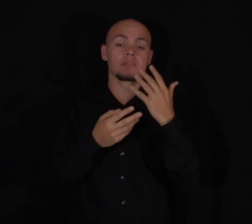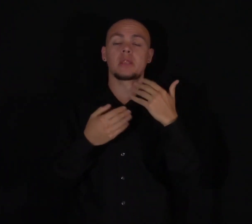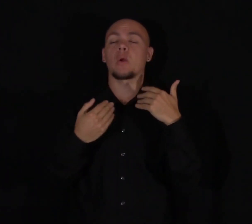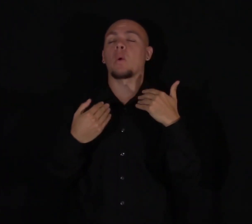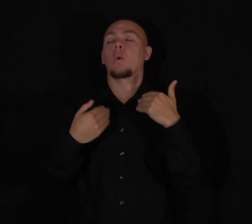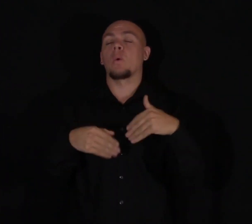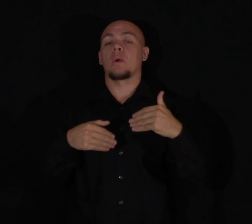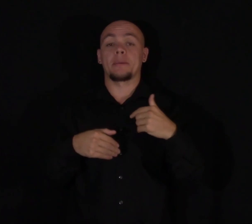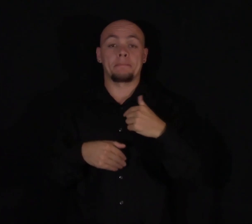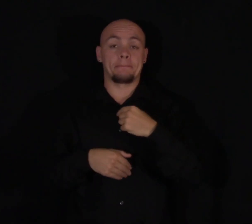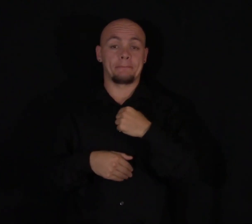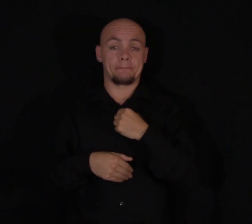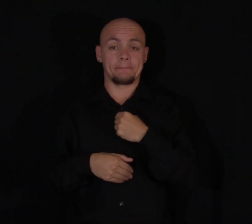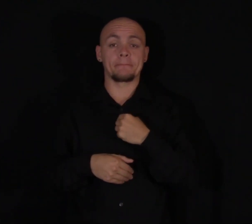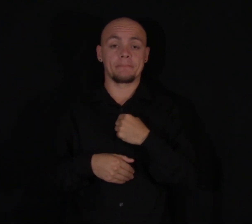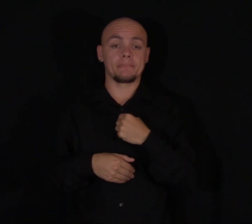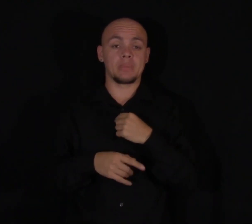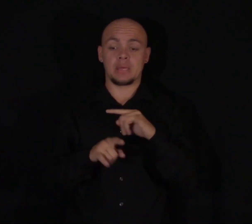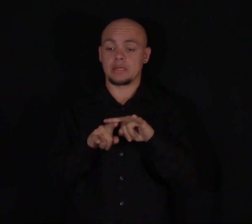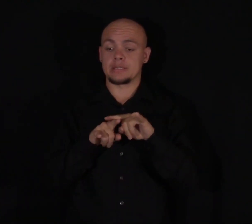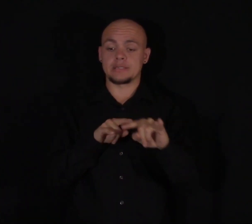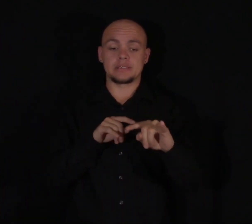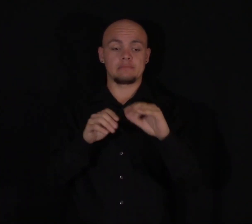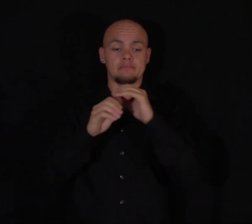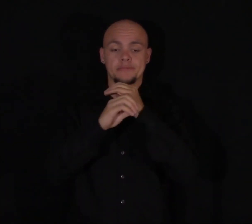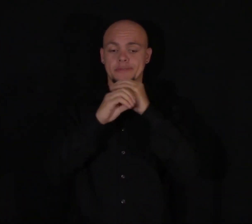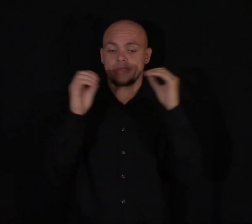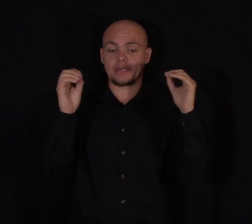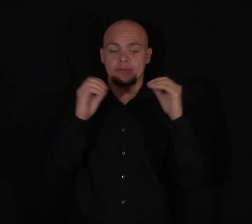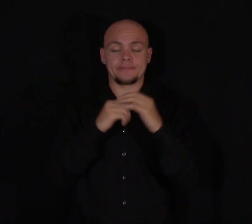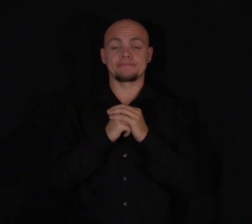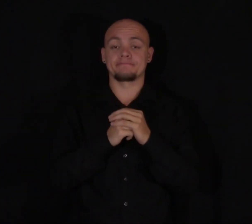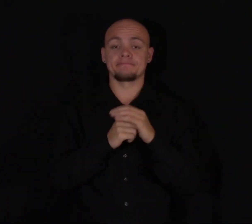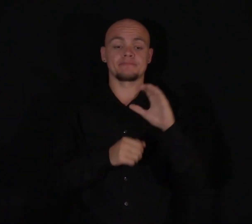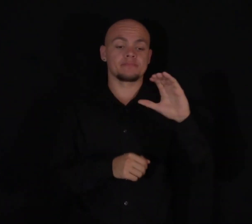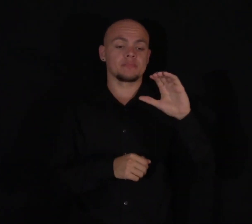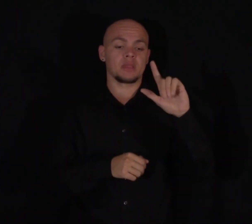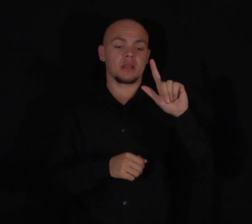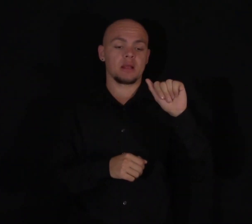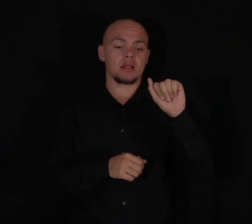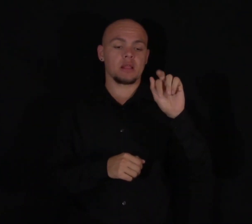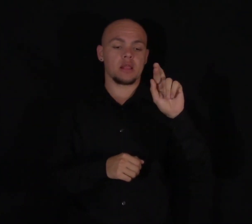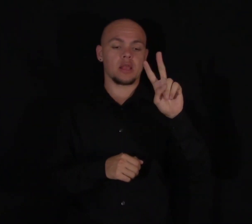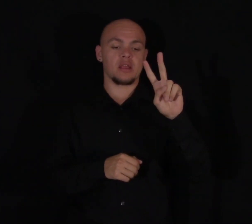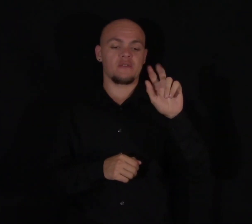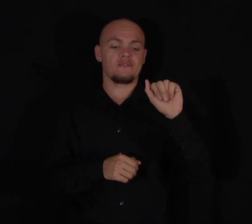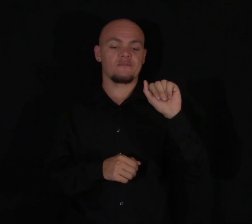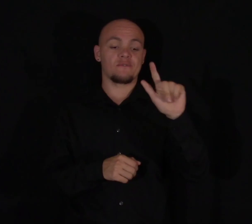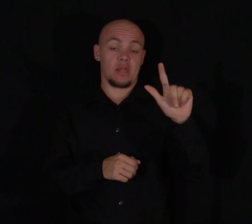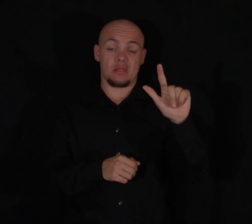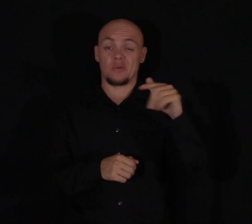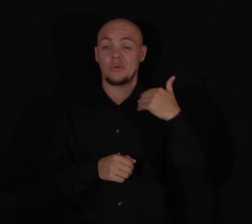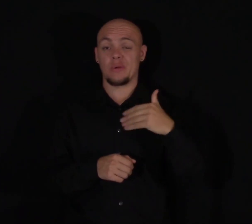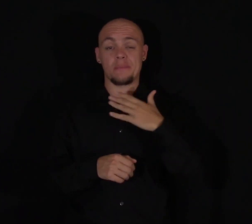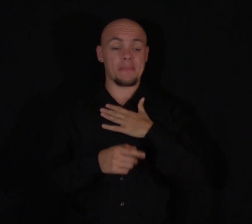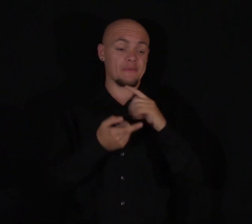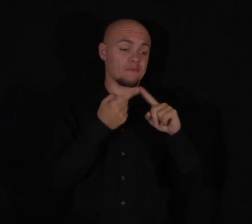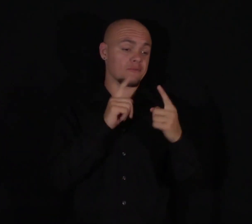was deceived by no vision, and that Clerval, my friend and dearest companion, had fallen